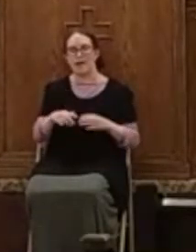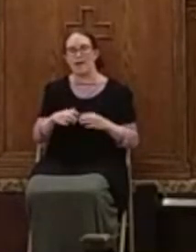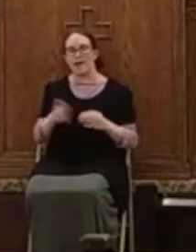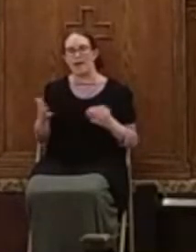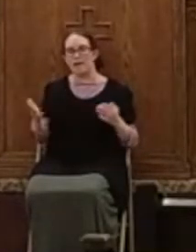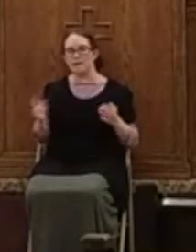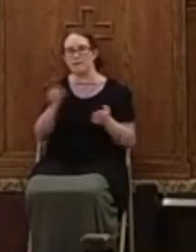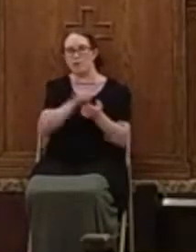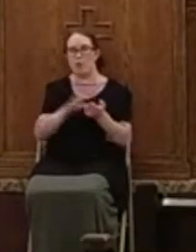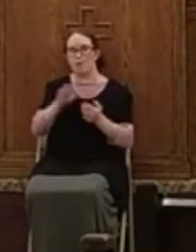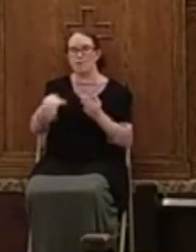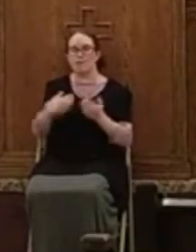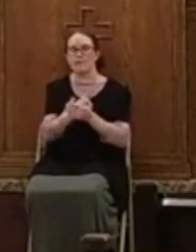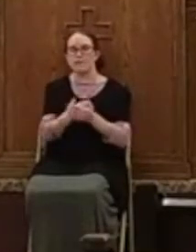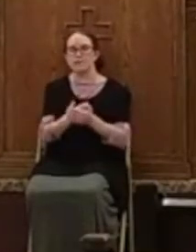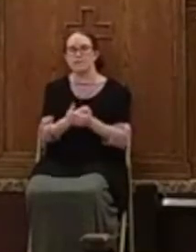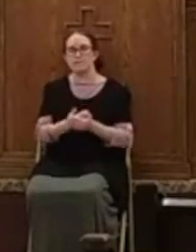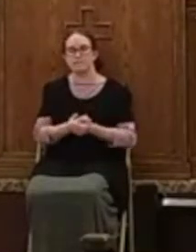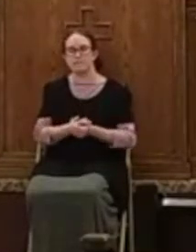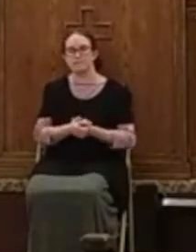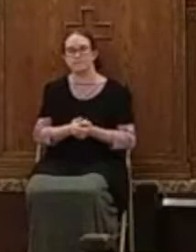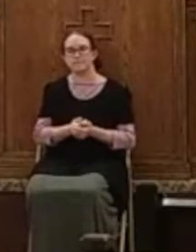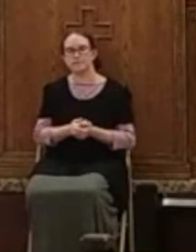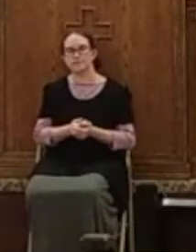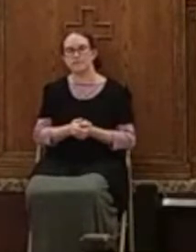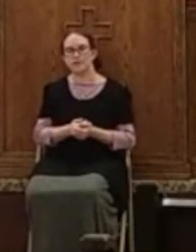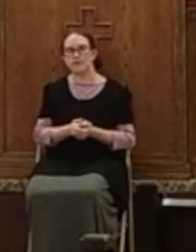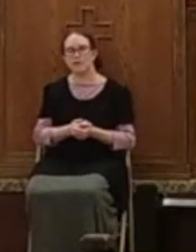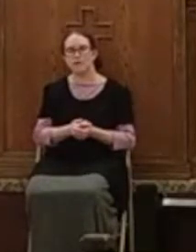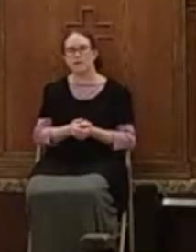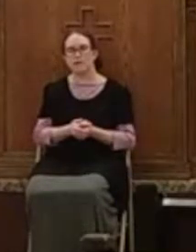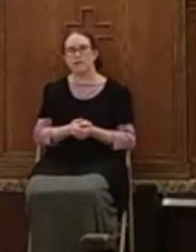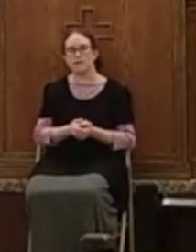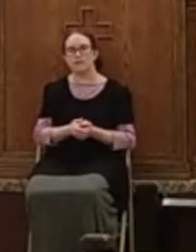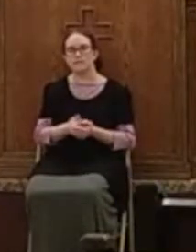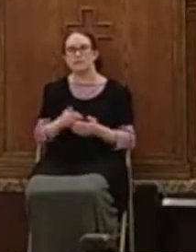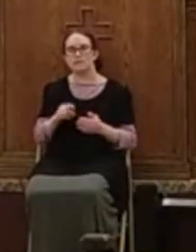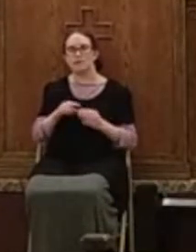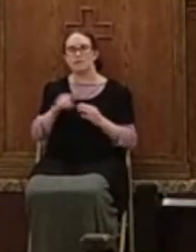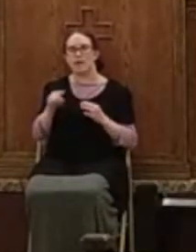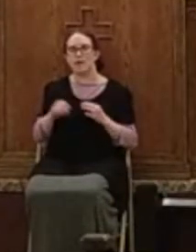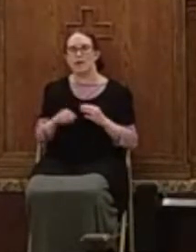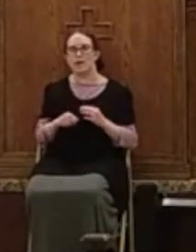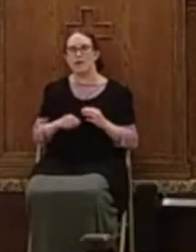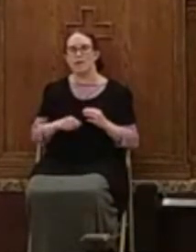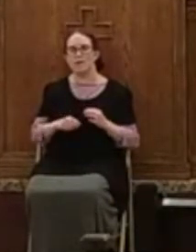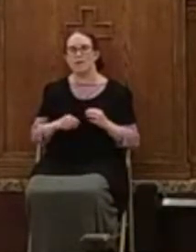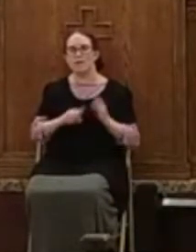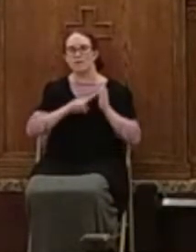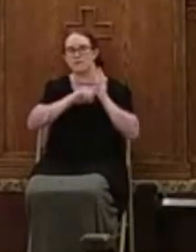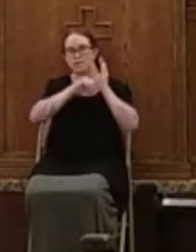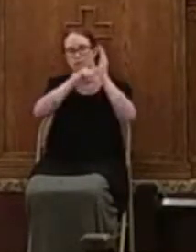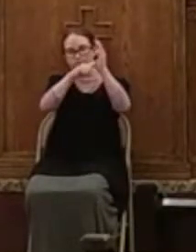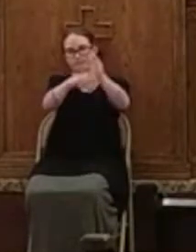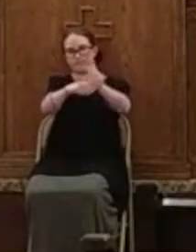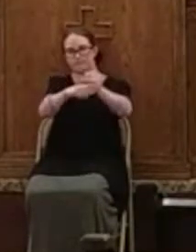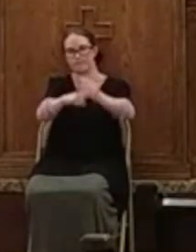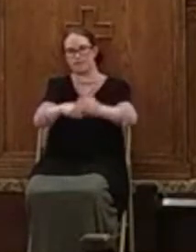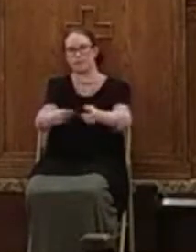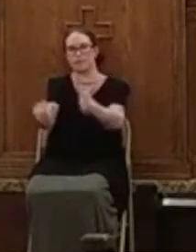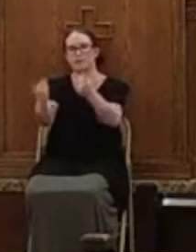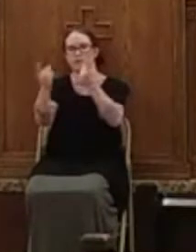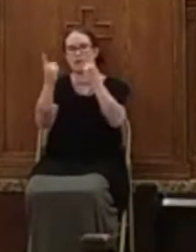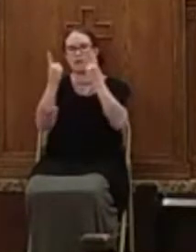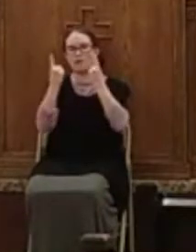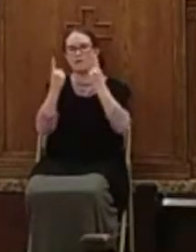about the holiest of all. Amen. That there was about to be a revelation. Amen. That it's going to come